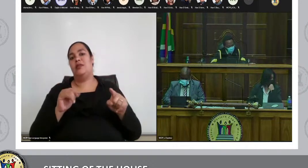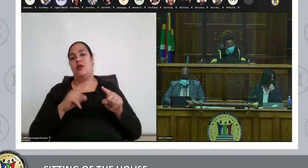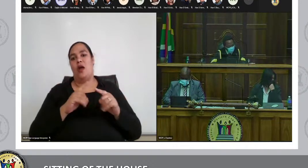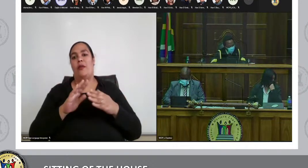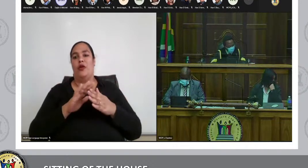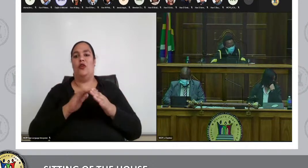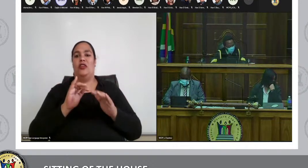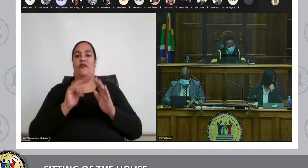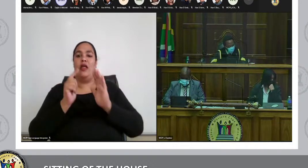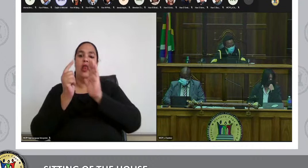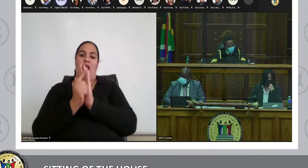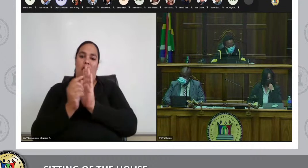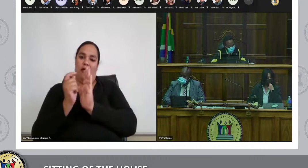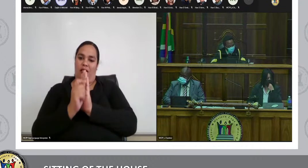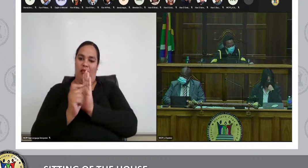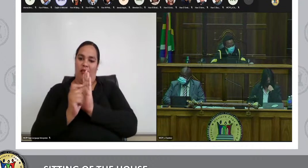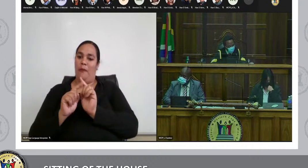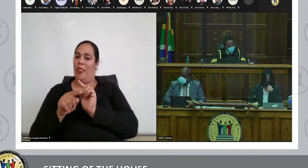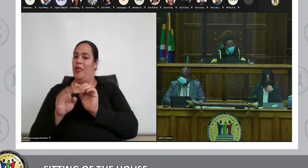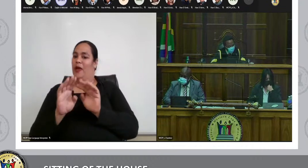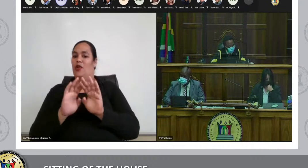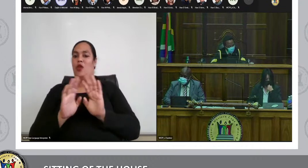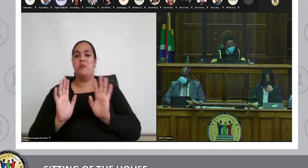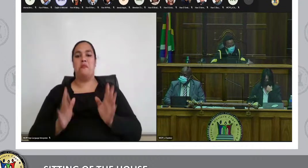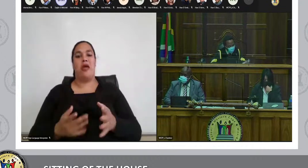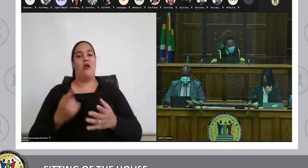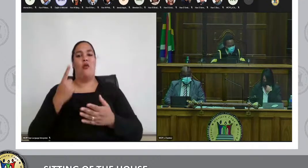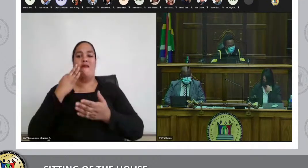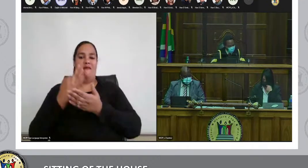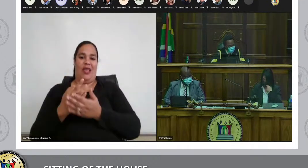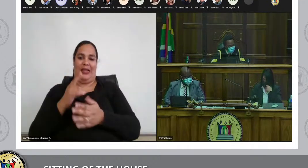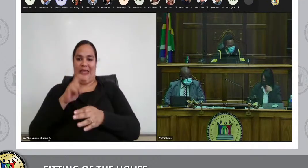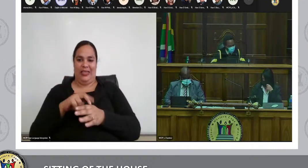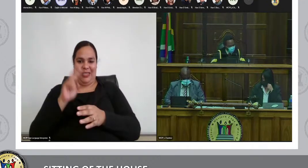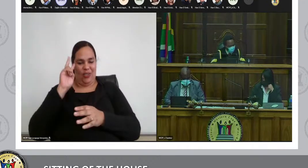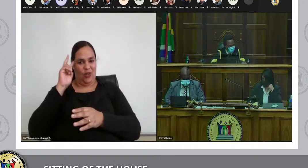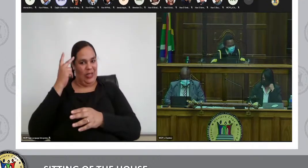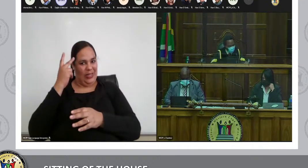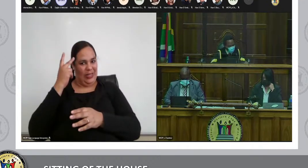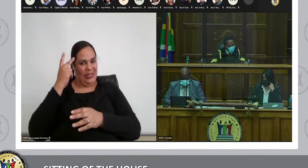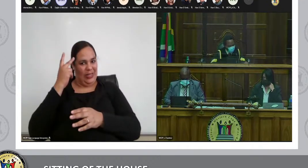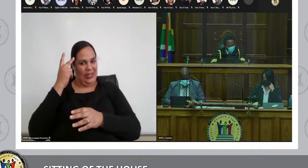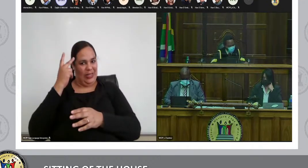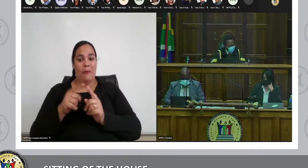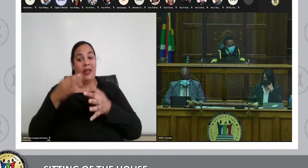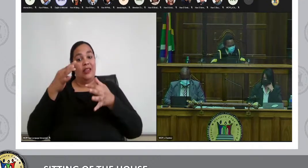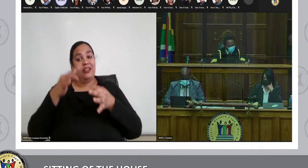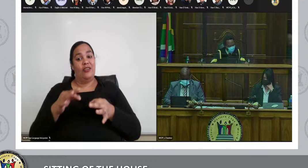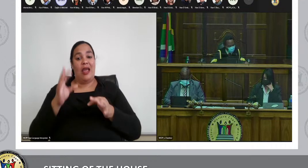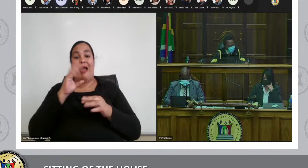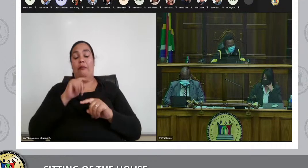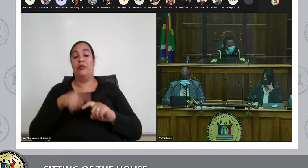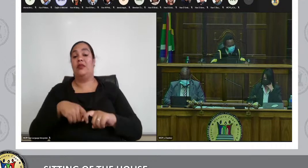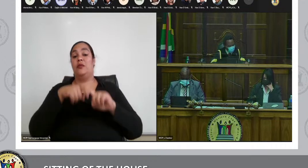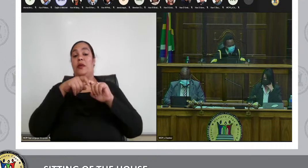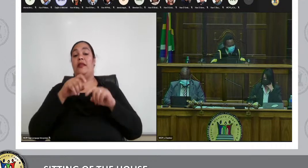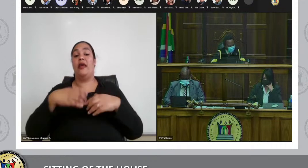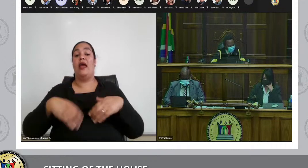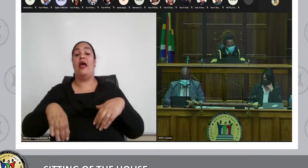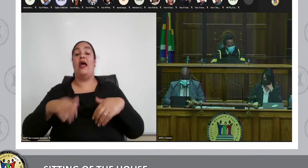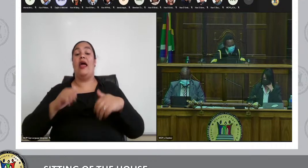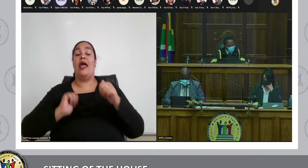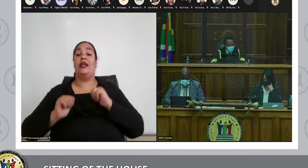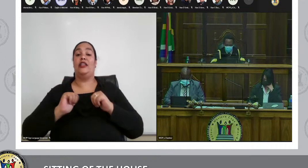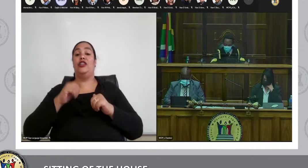legal prescripts, this is not the only factor that needs to be considered. A decision not to suspend the acting chief director